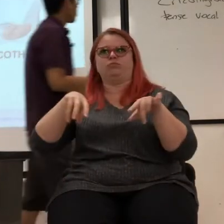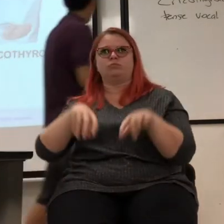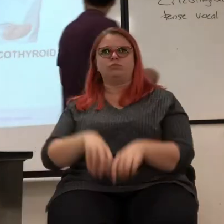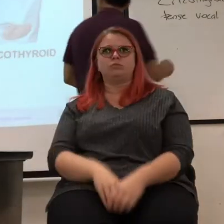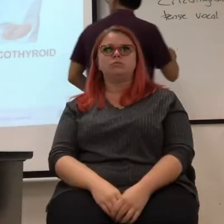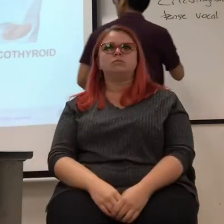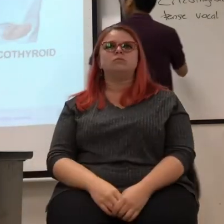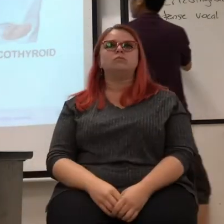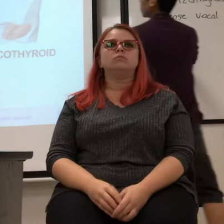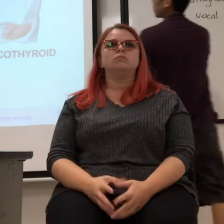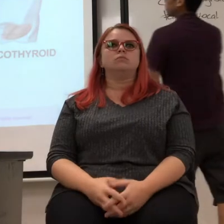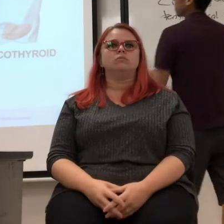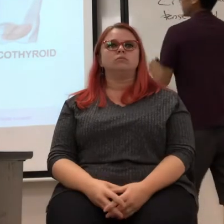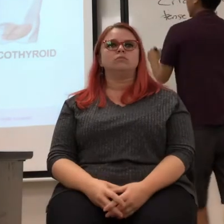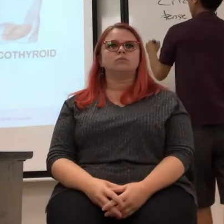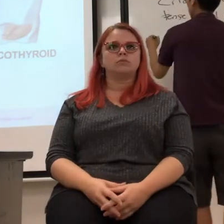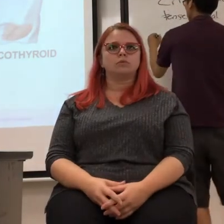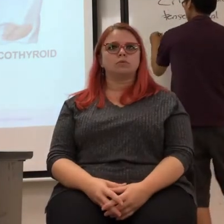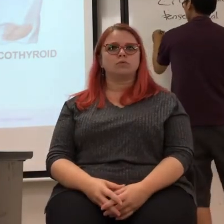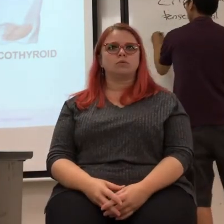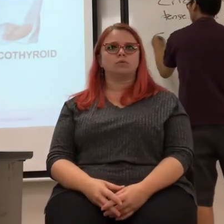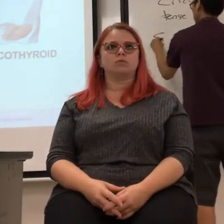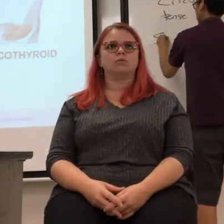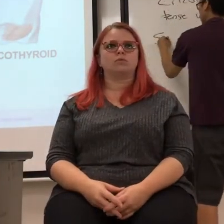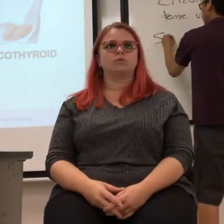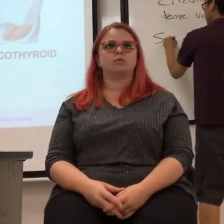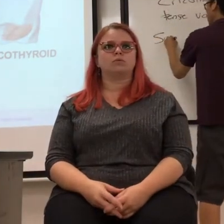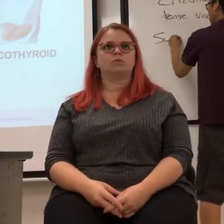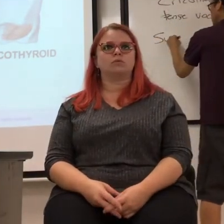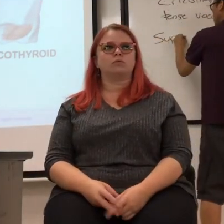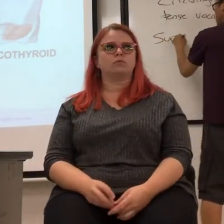So hypothyroid innervated by superior.